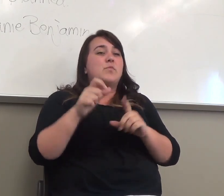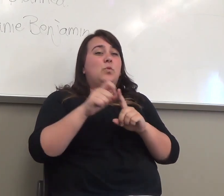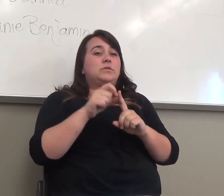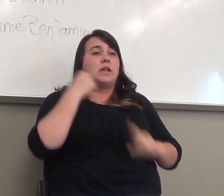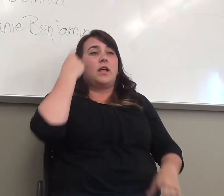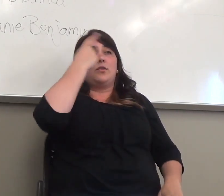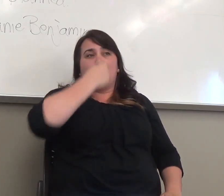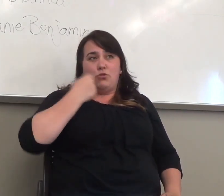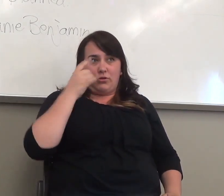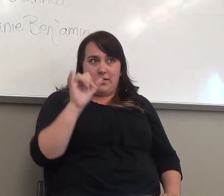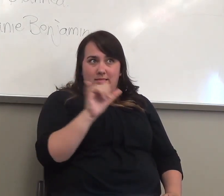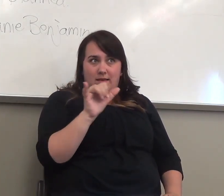alike, words like that.